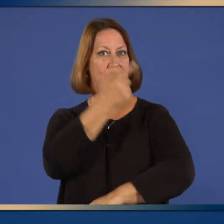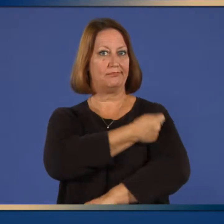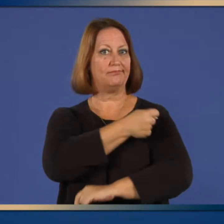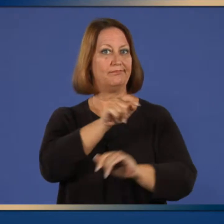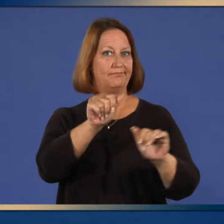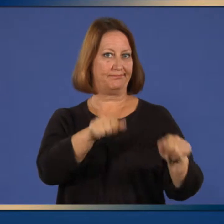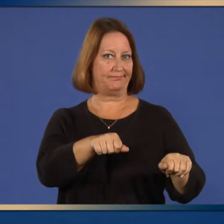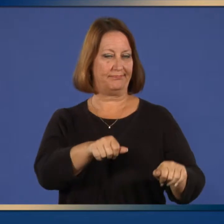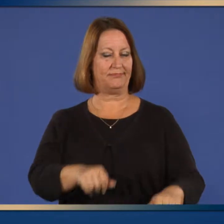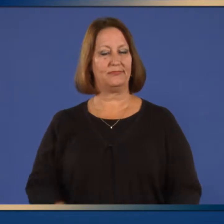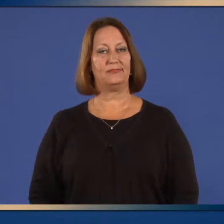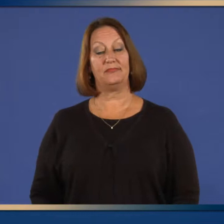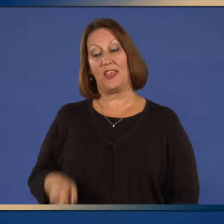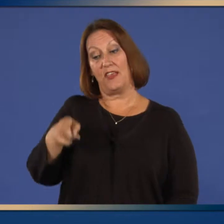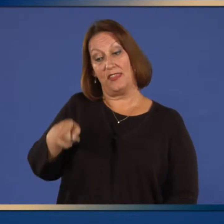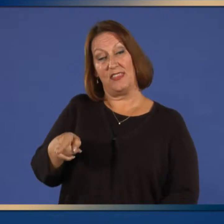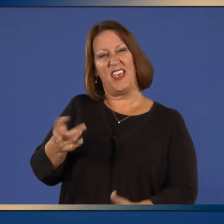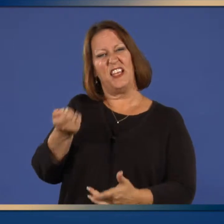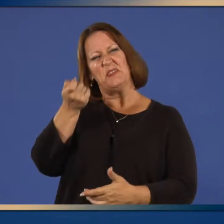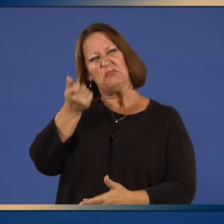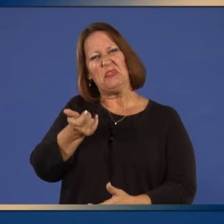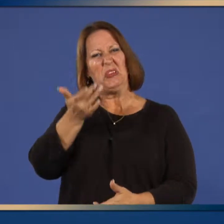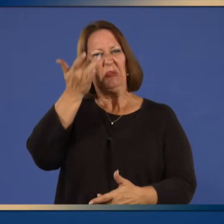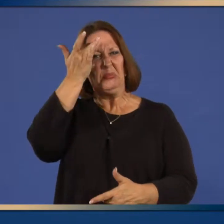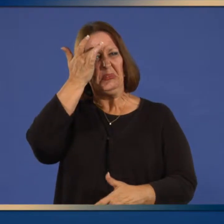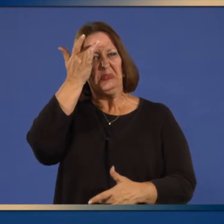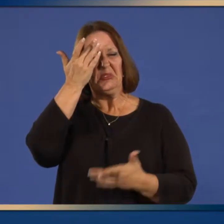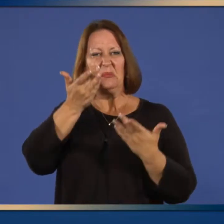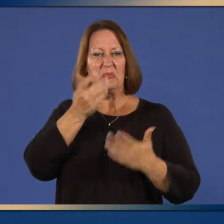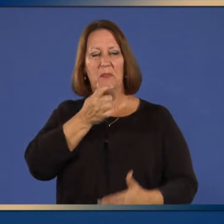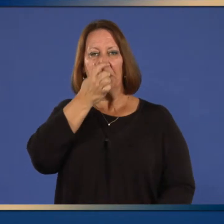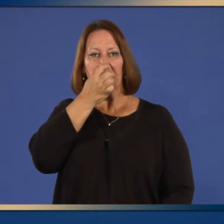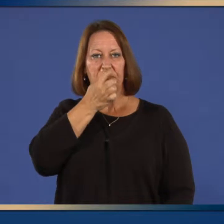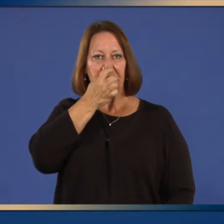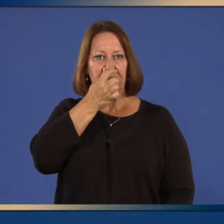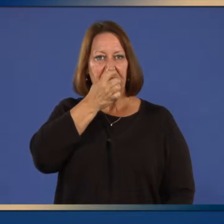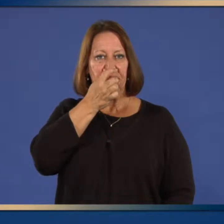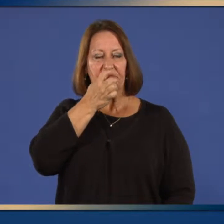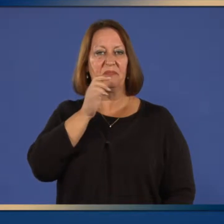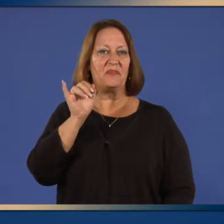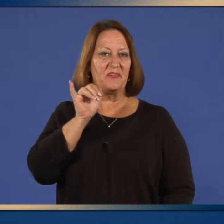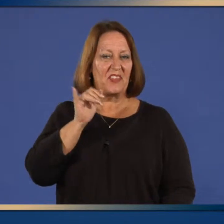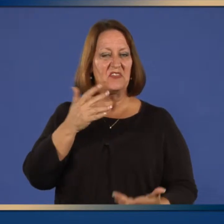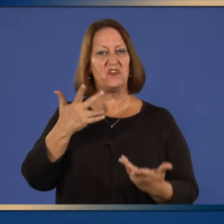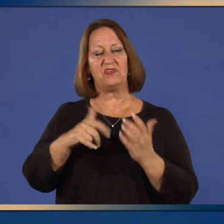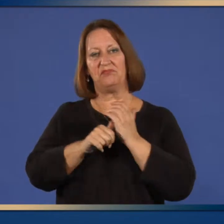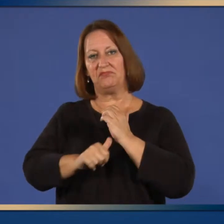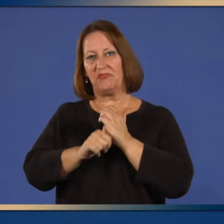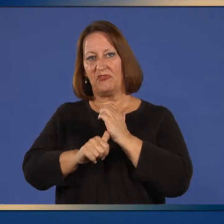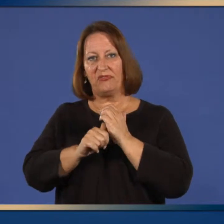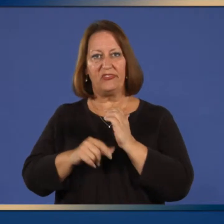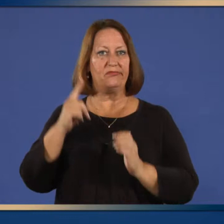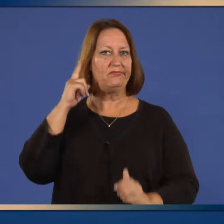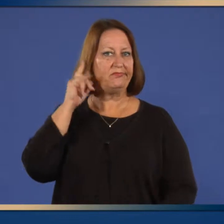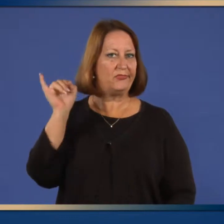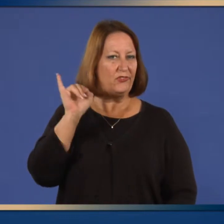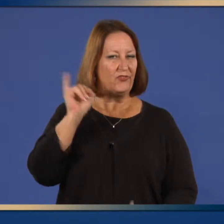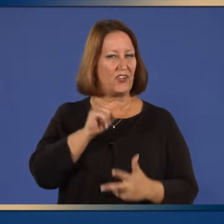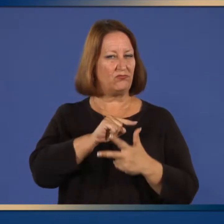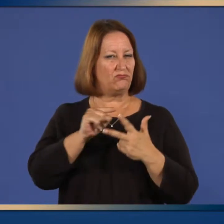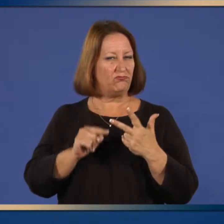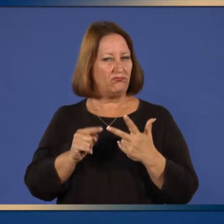Mild illnesses, such as otitis media, upper respiratory infections,